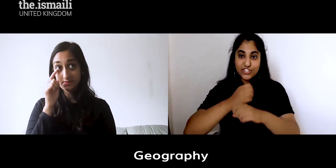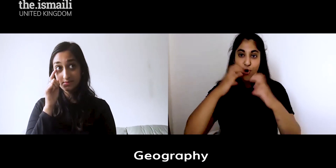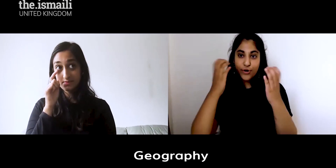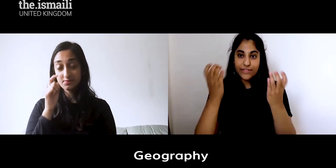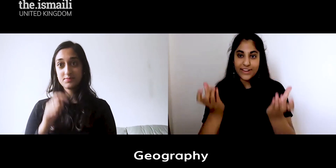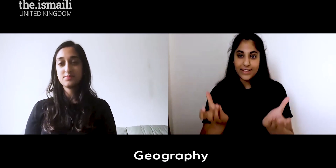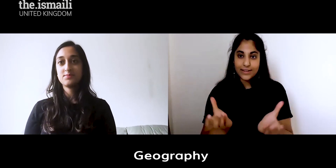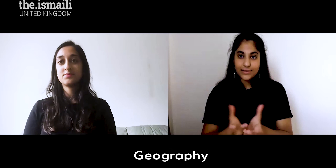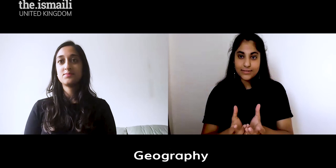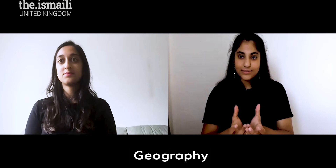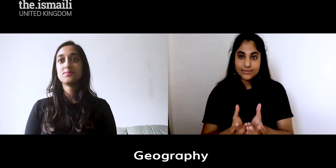Geography.